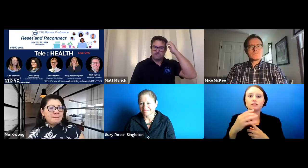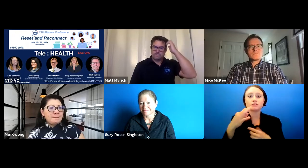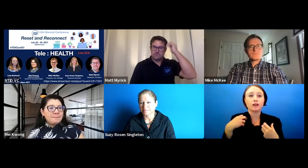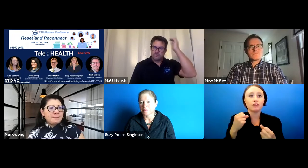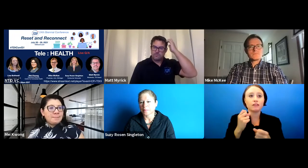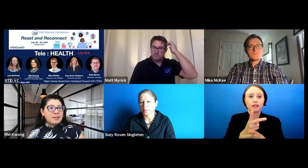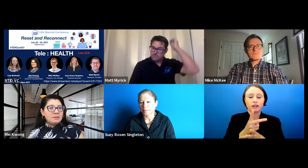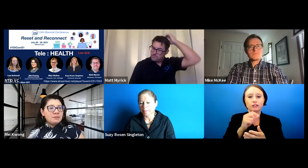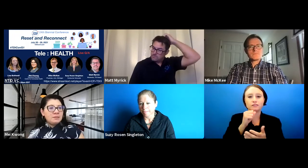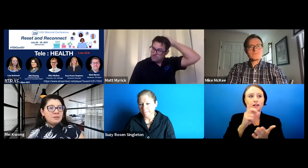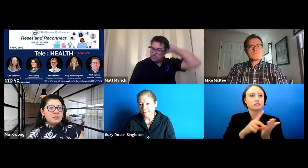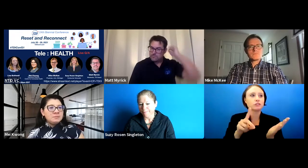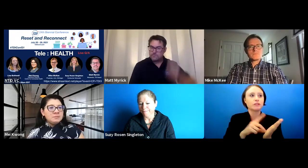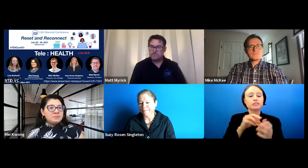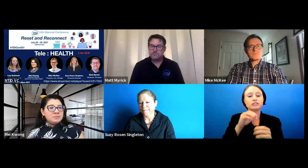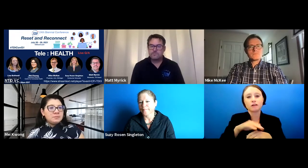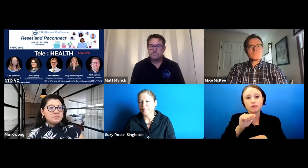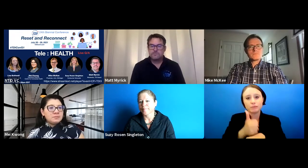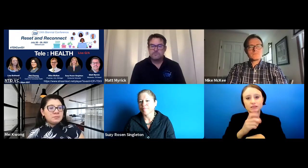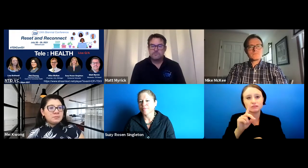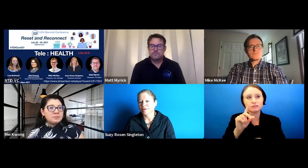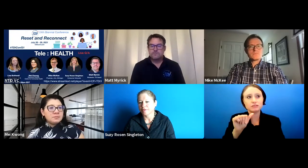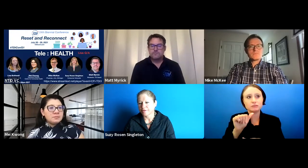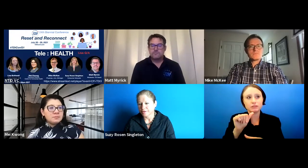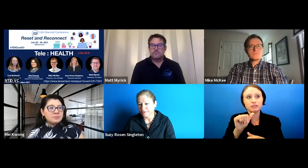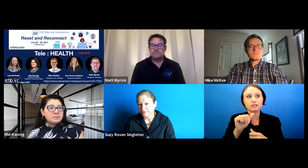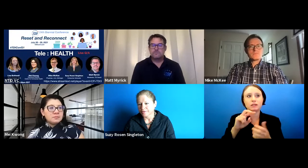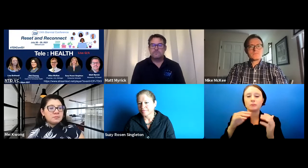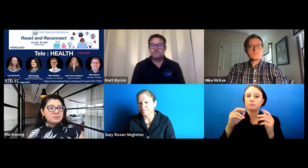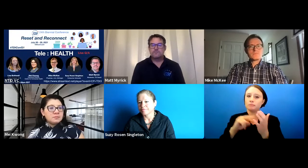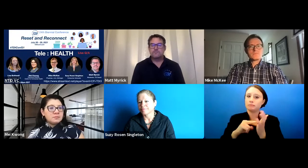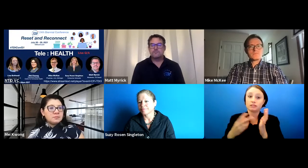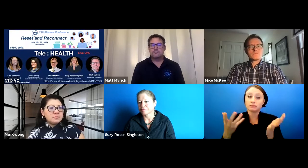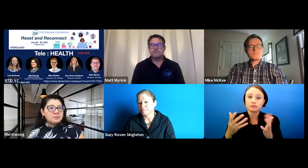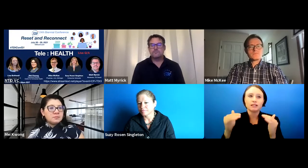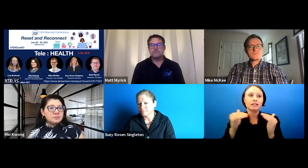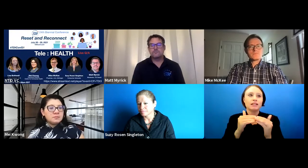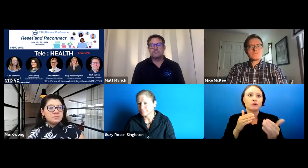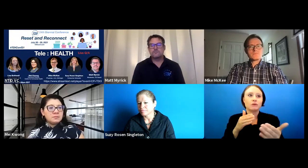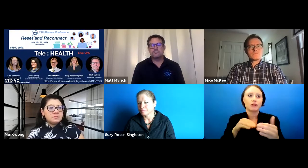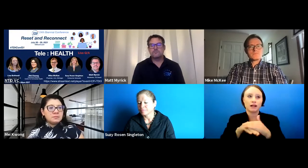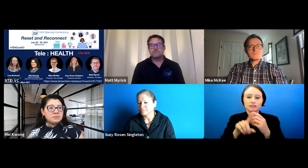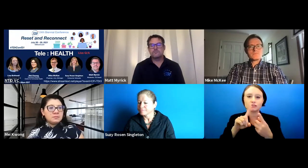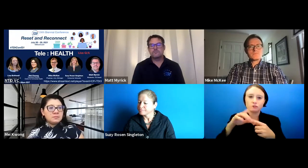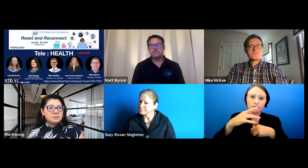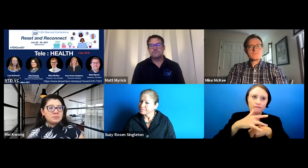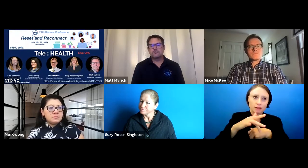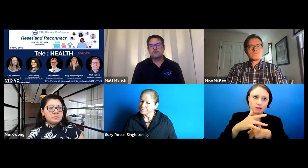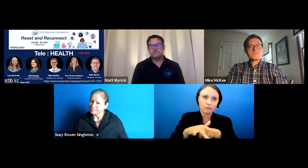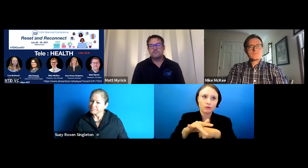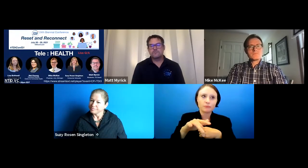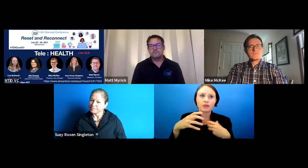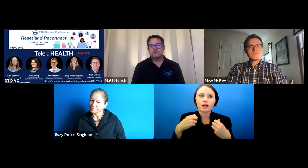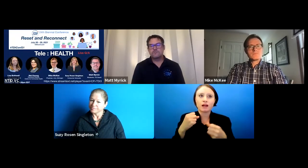year. In the context of healthcare, non-discrimination based on disability, meaning